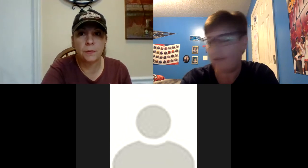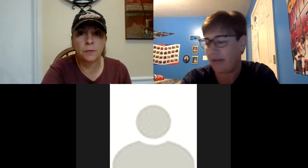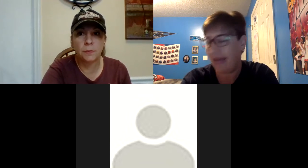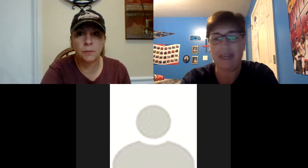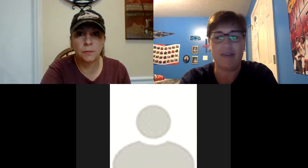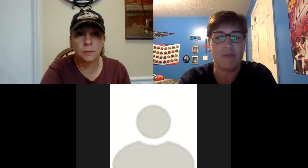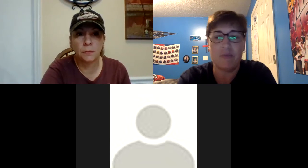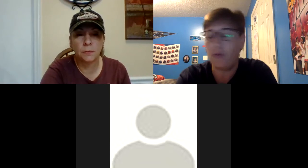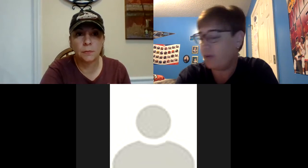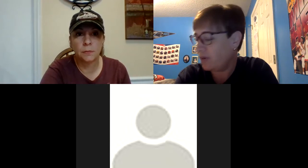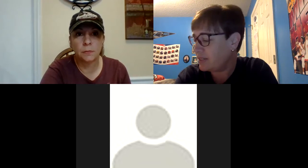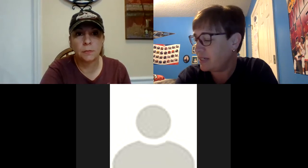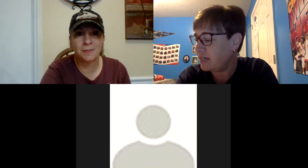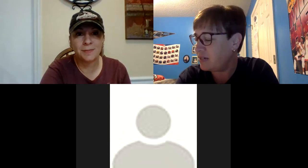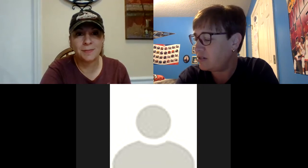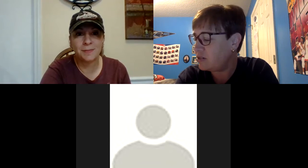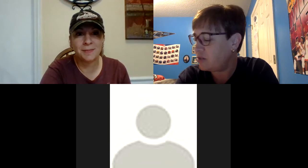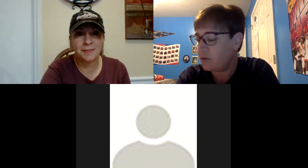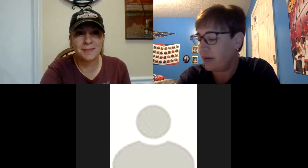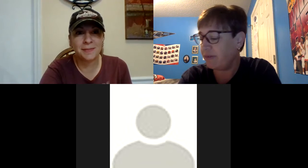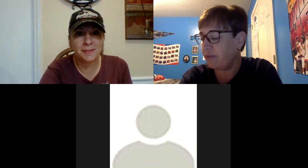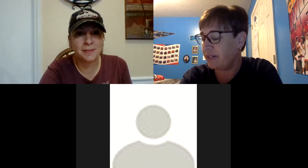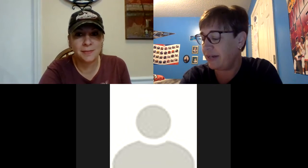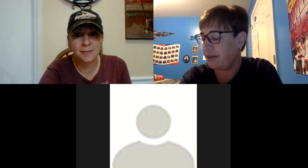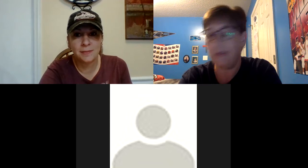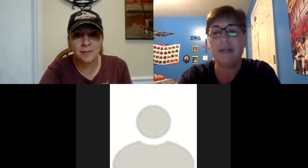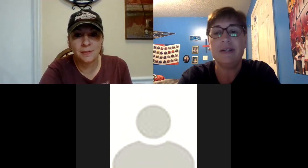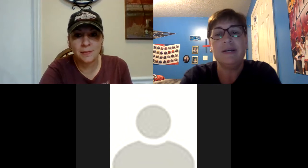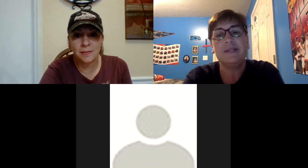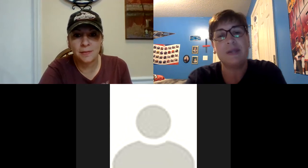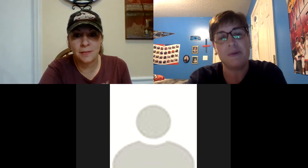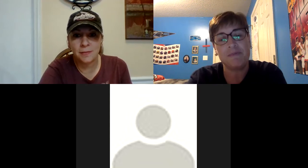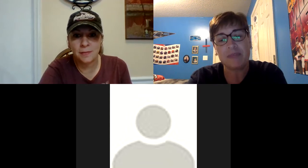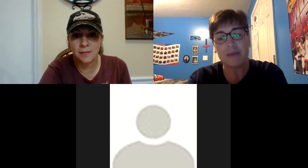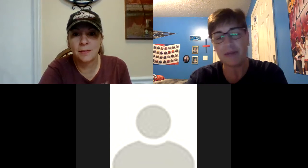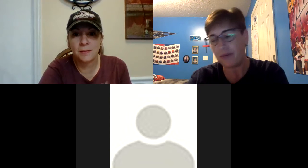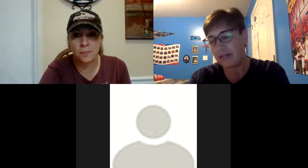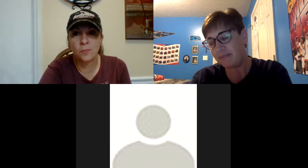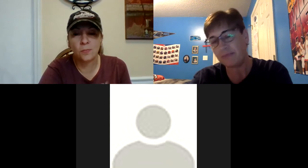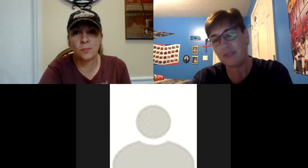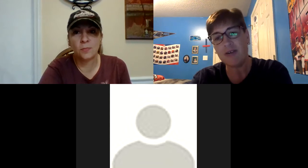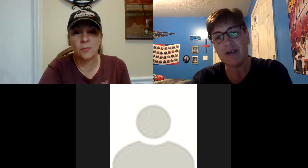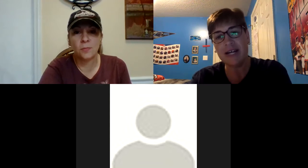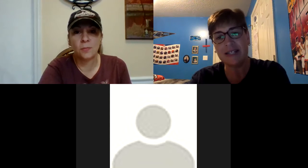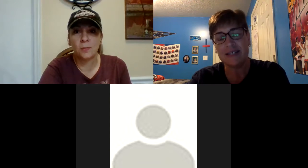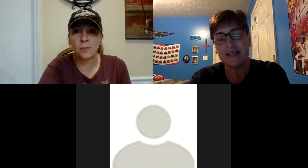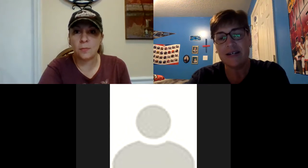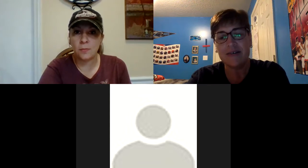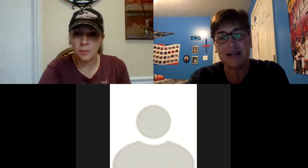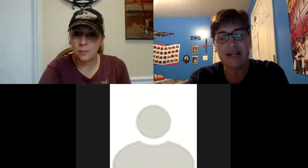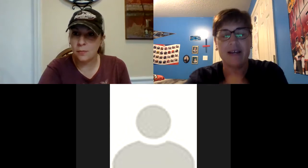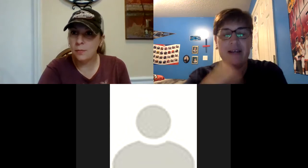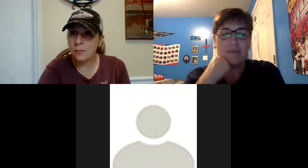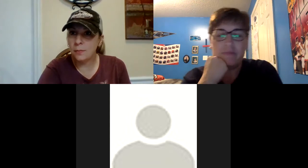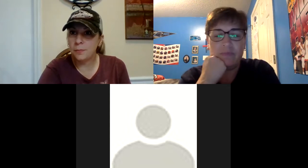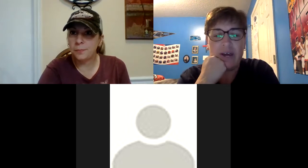counted it, but I can't remember what it was, and I don't have it written down. So, but anyways, all